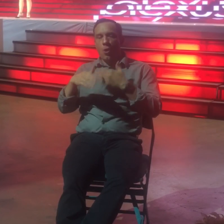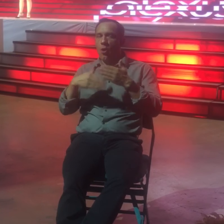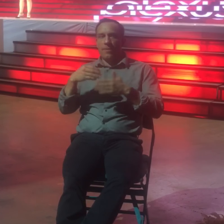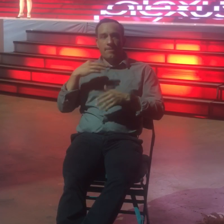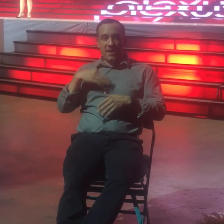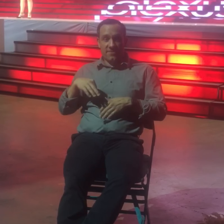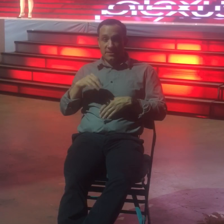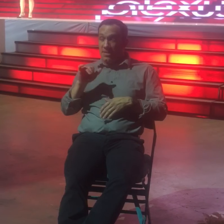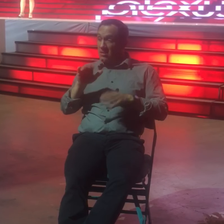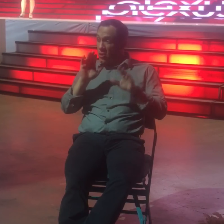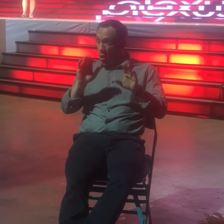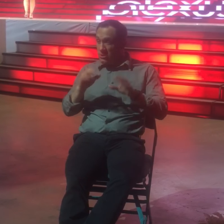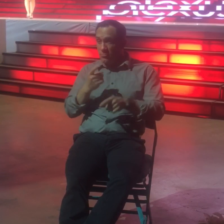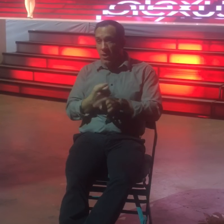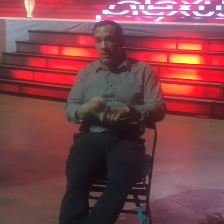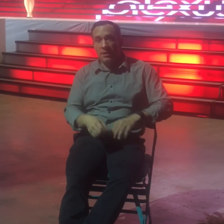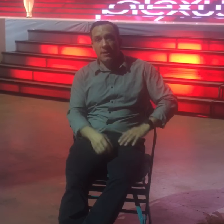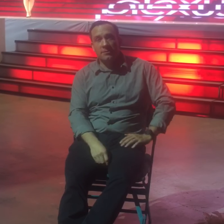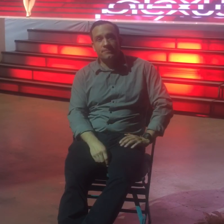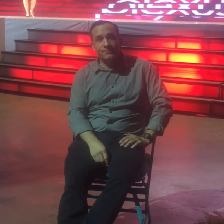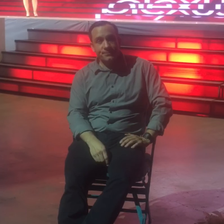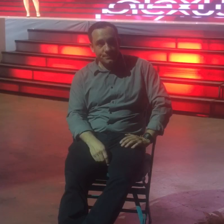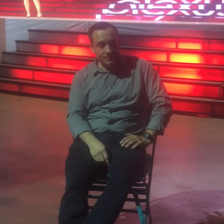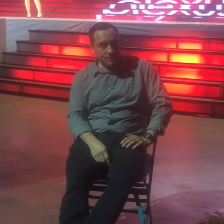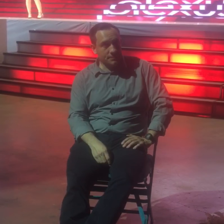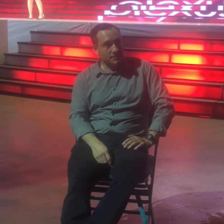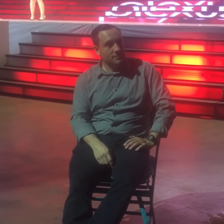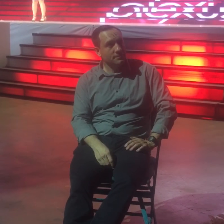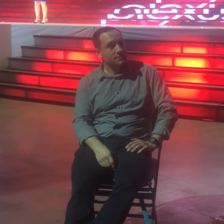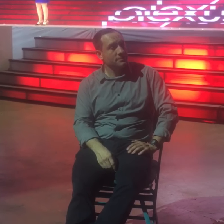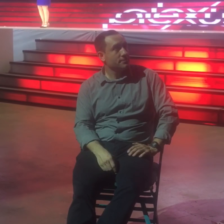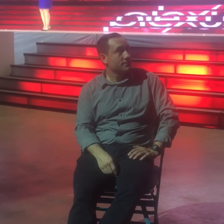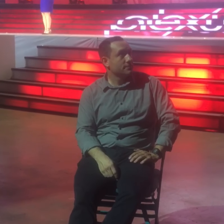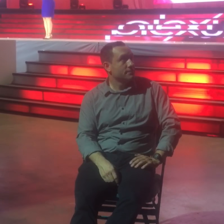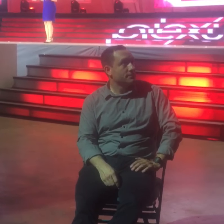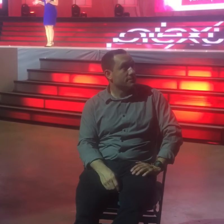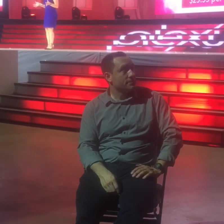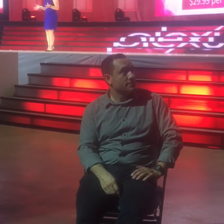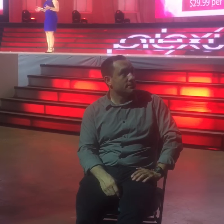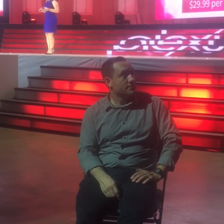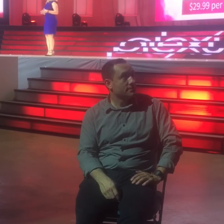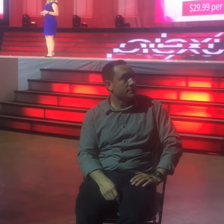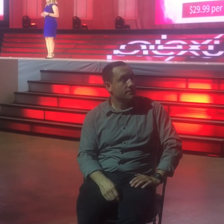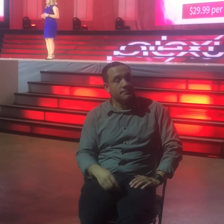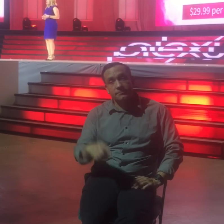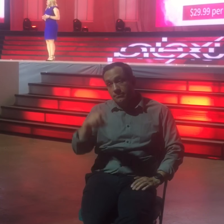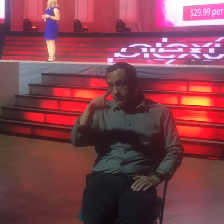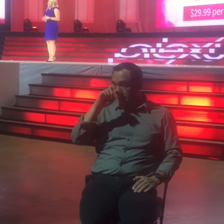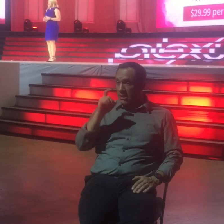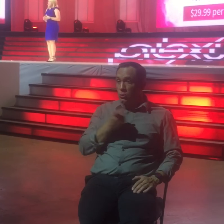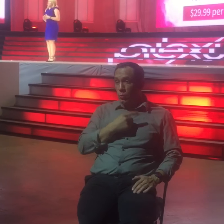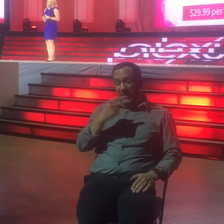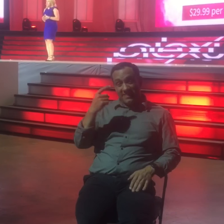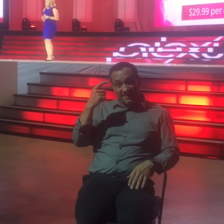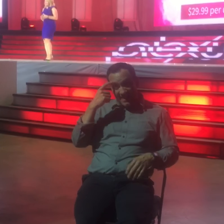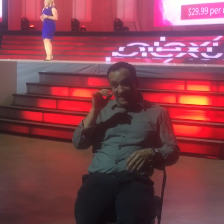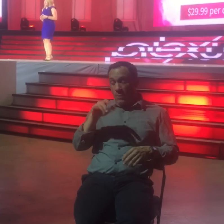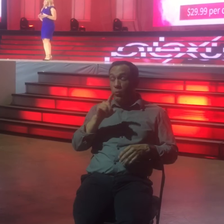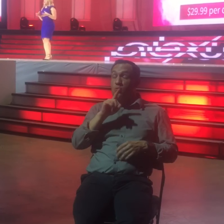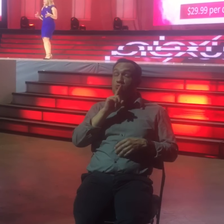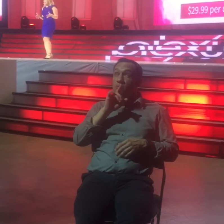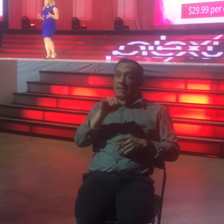discussed. Isn't that awesome? Now, because we think that this is going to be so impactful for